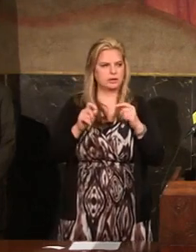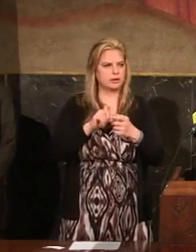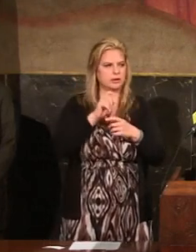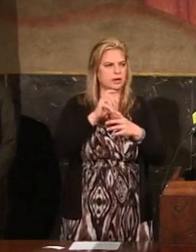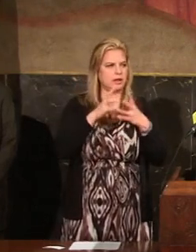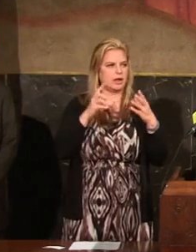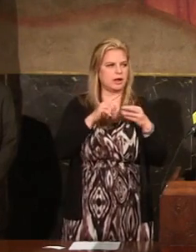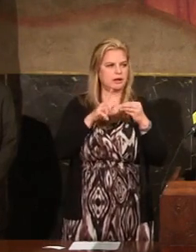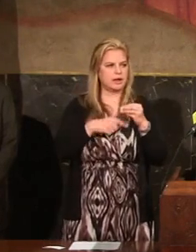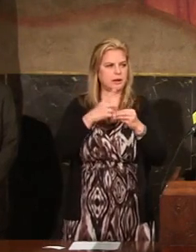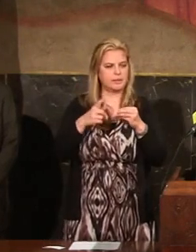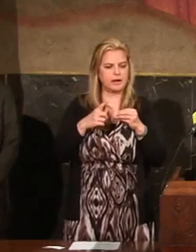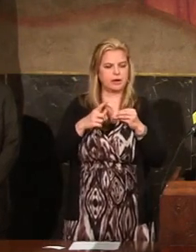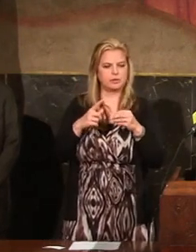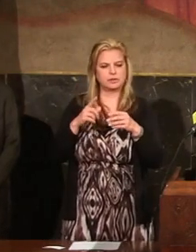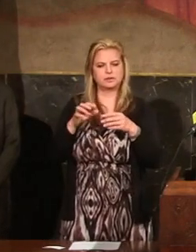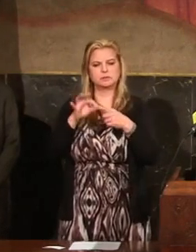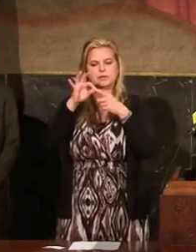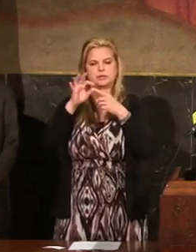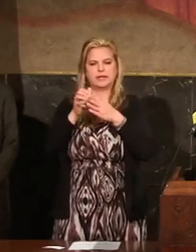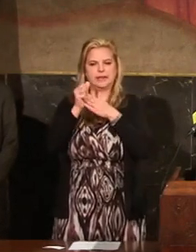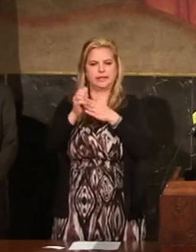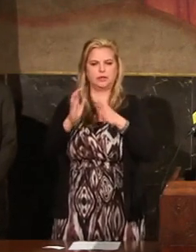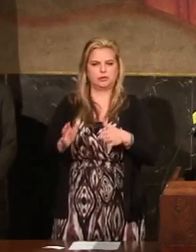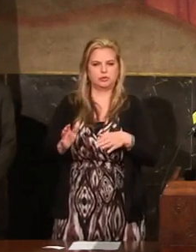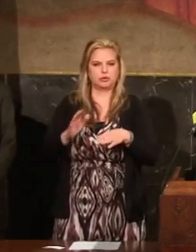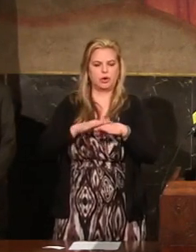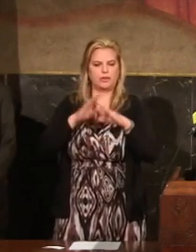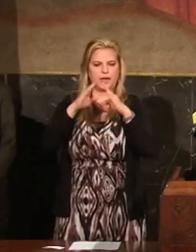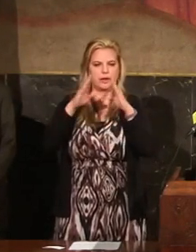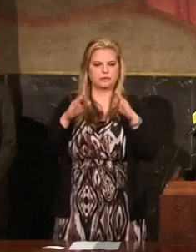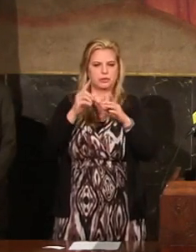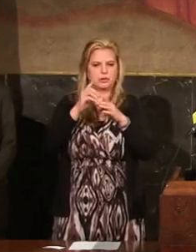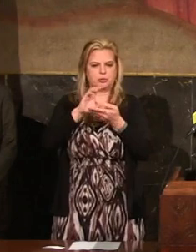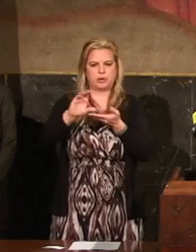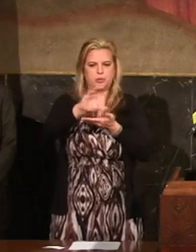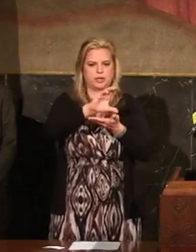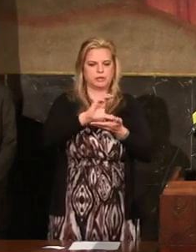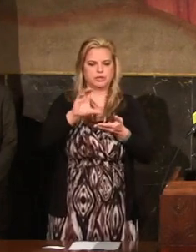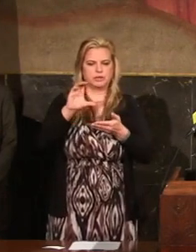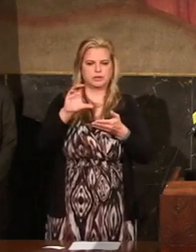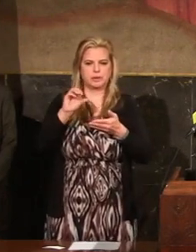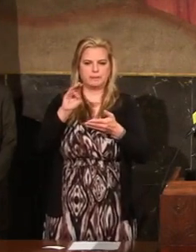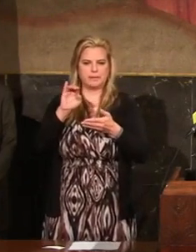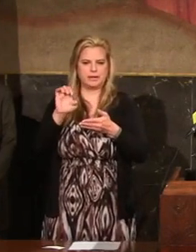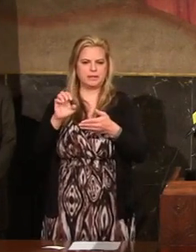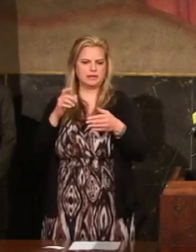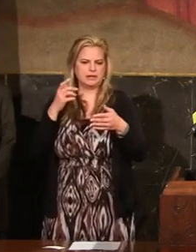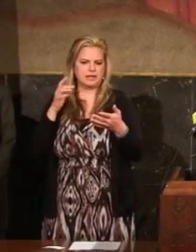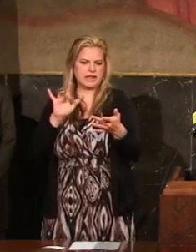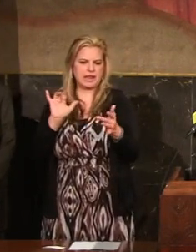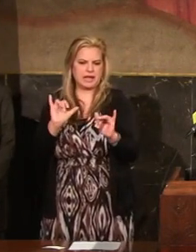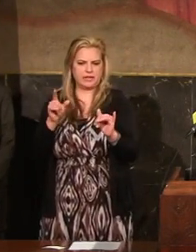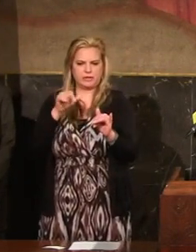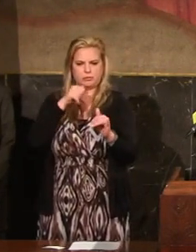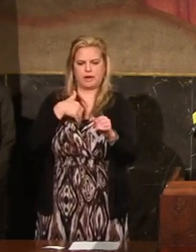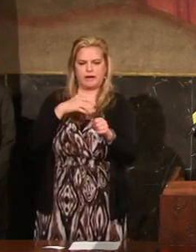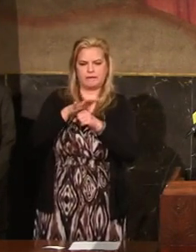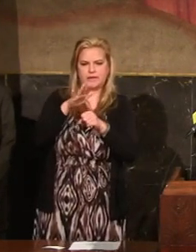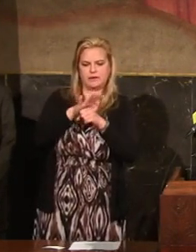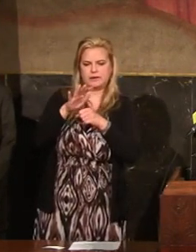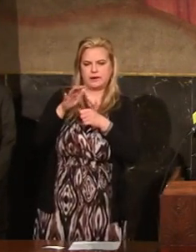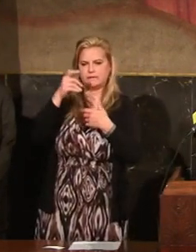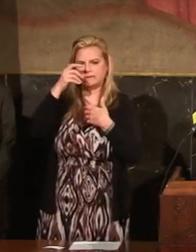leaders on the House Appropriations Committee. They feel like somehow they don't have enough information to where this